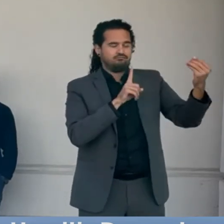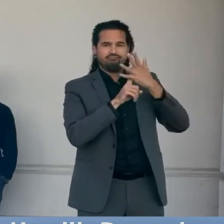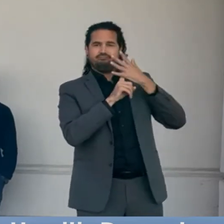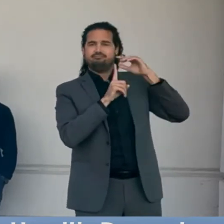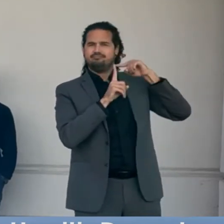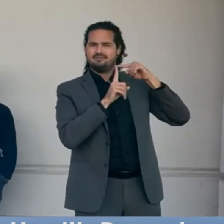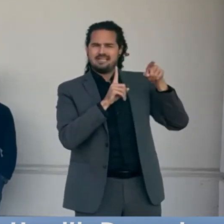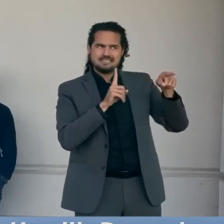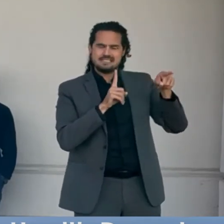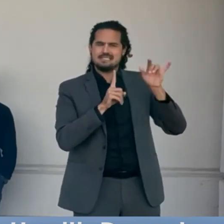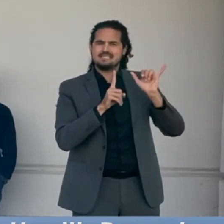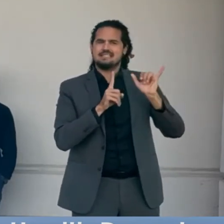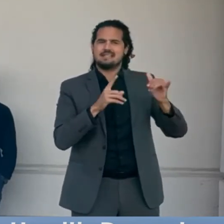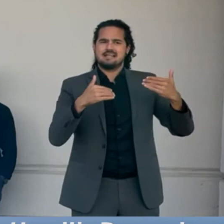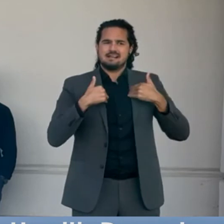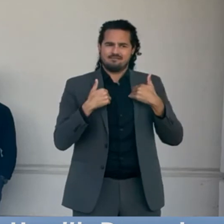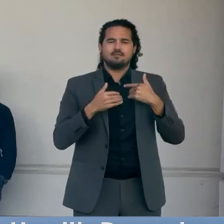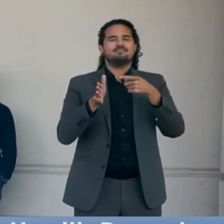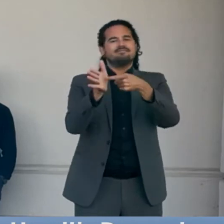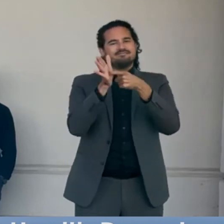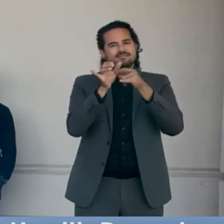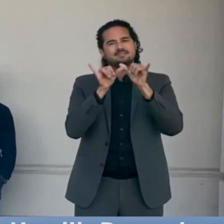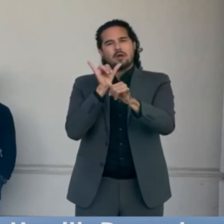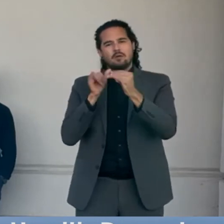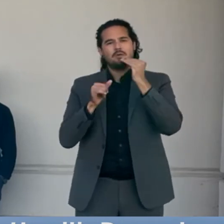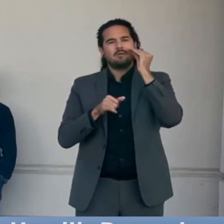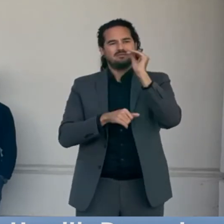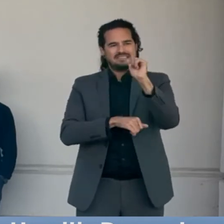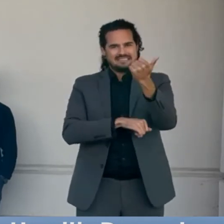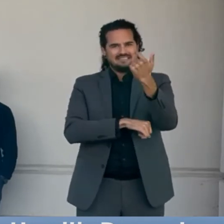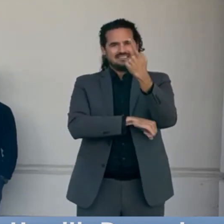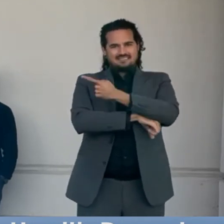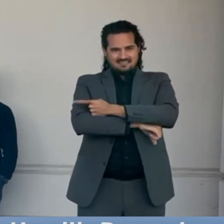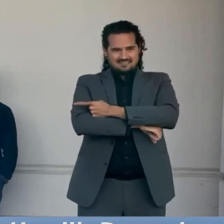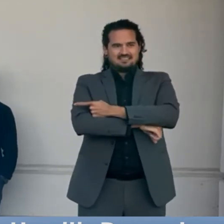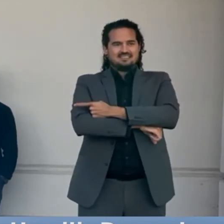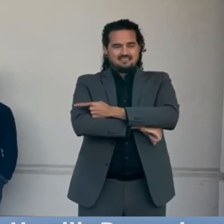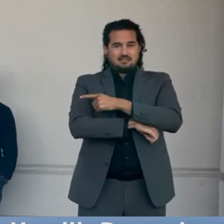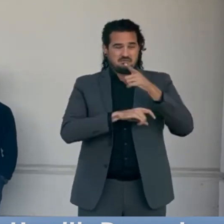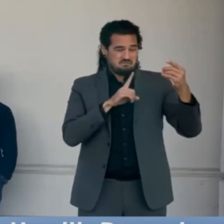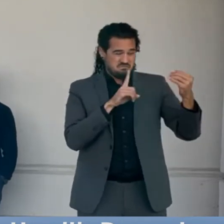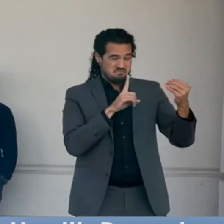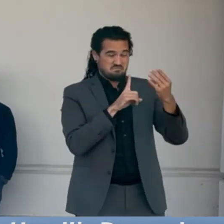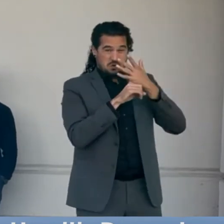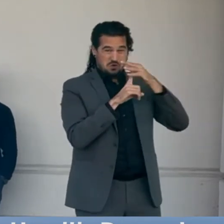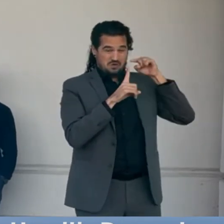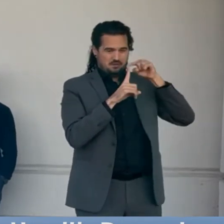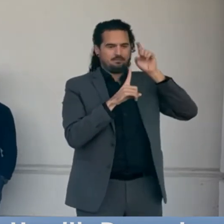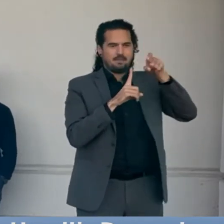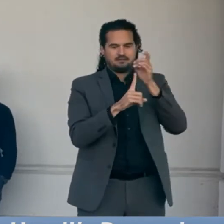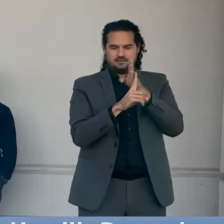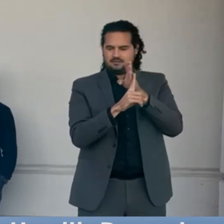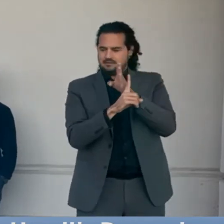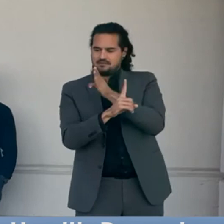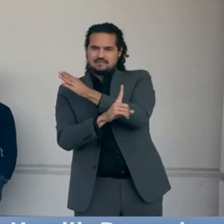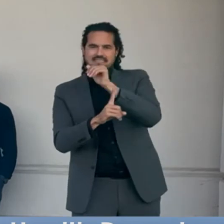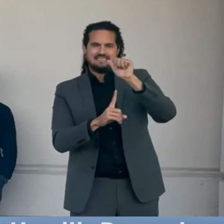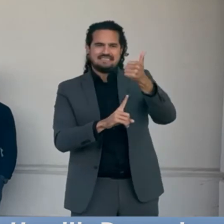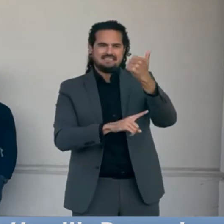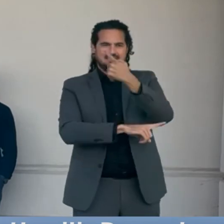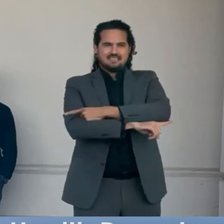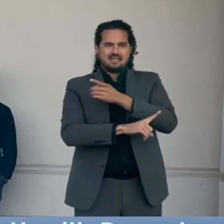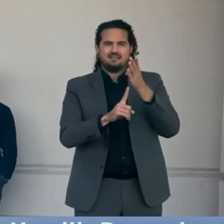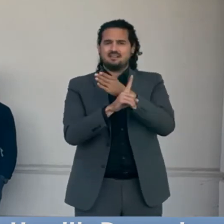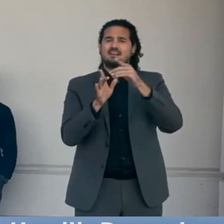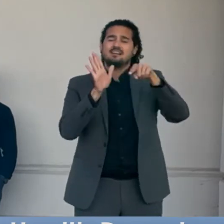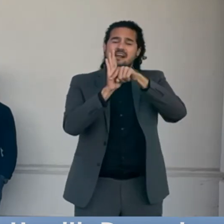their last exposure. And that is regardless of whether they have no test or a negative test during that period, as long as